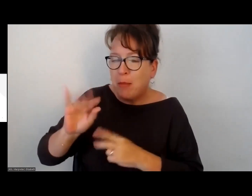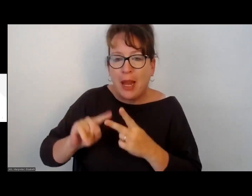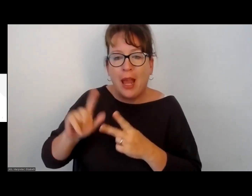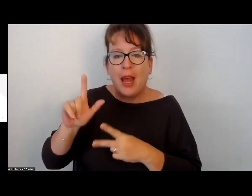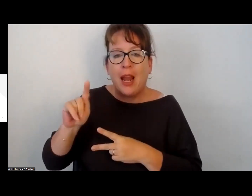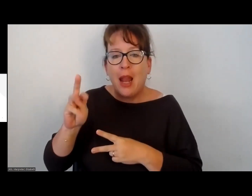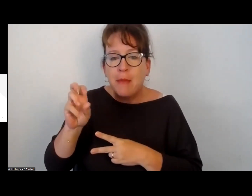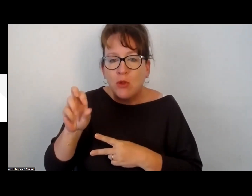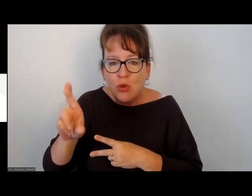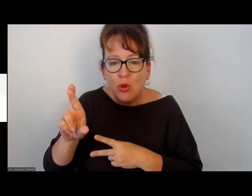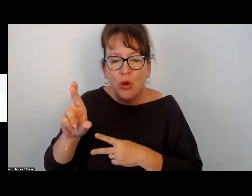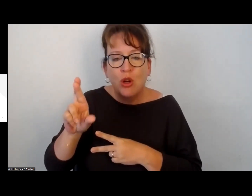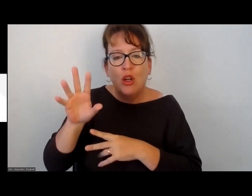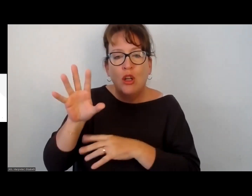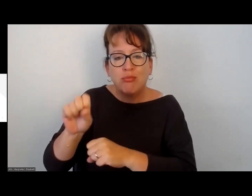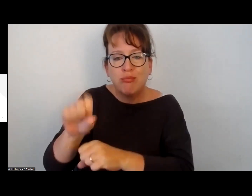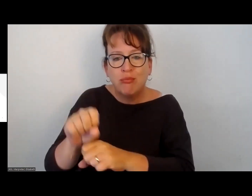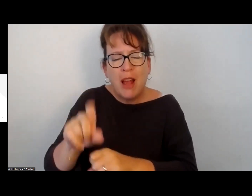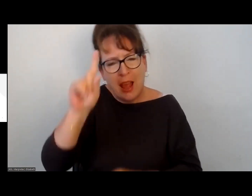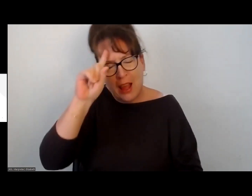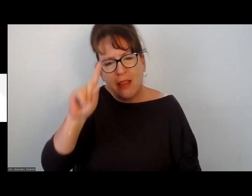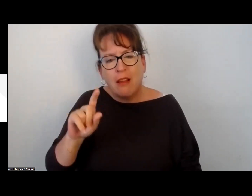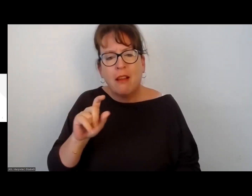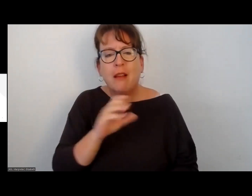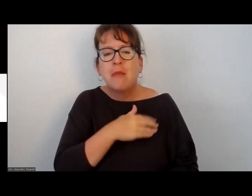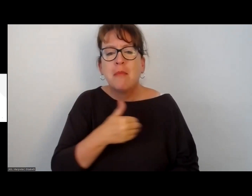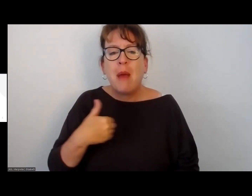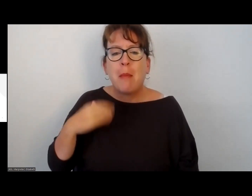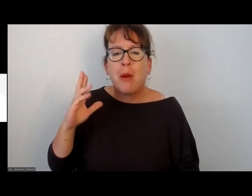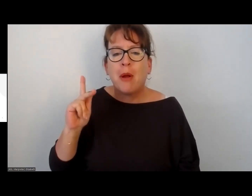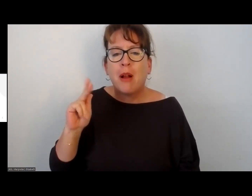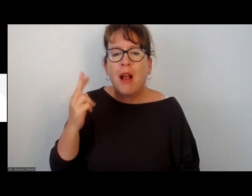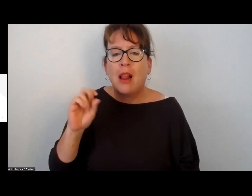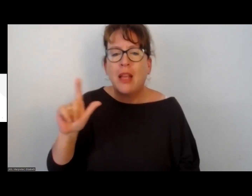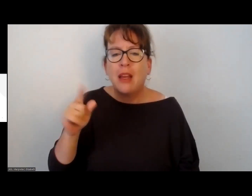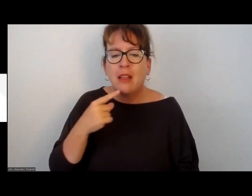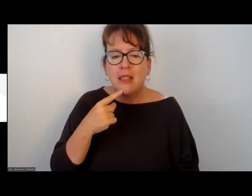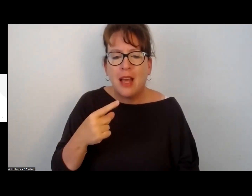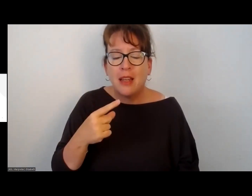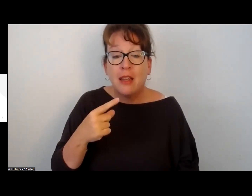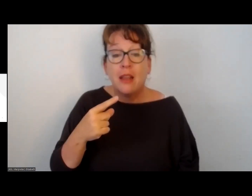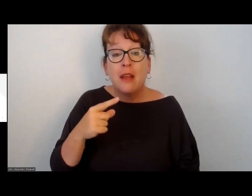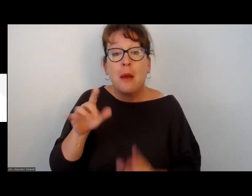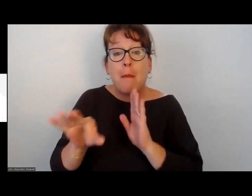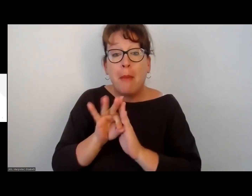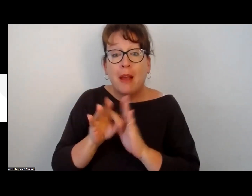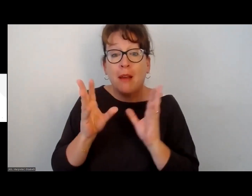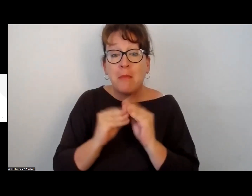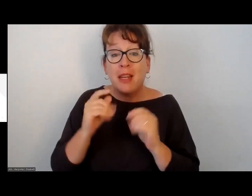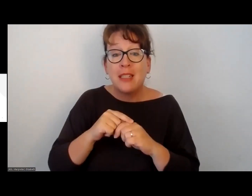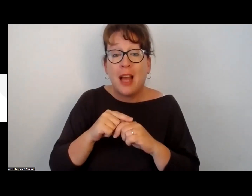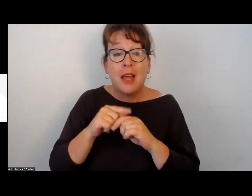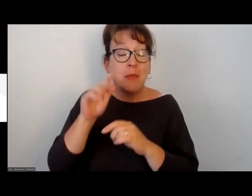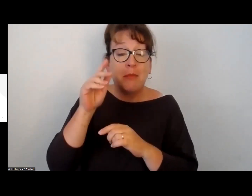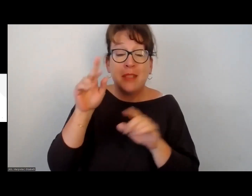of, and like, I think maybe it was Kalila or someone else, but the same day of the month, sort of like the first Monday or the second Wednesday, I think that